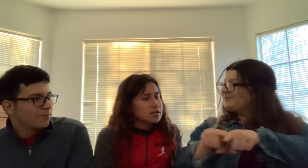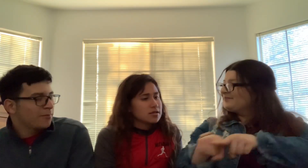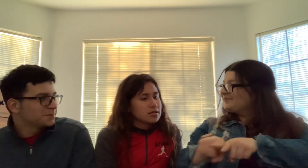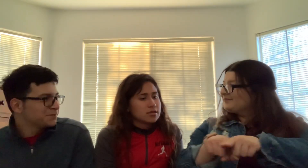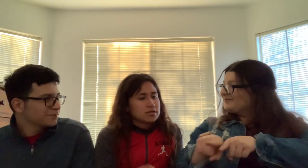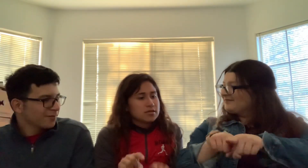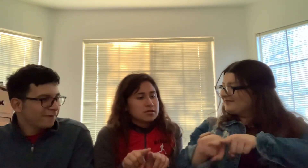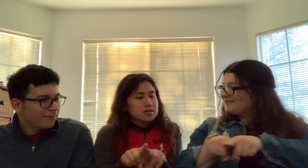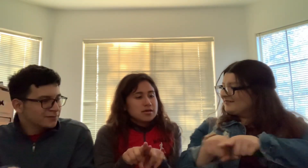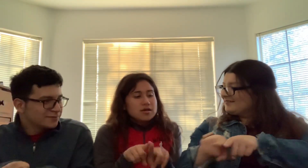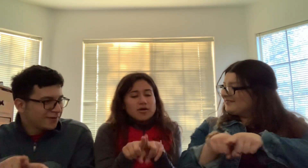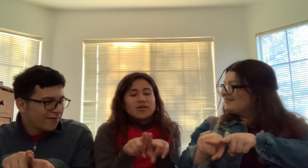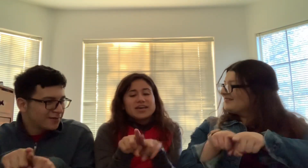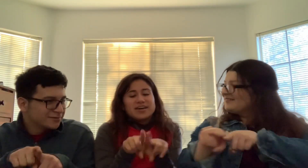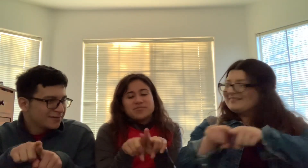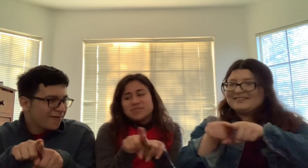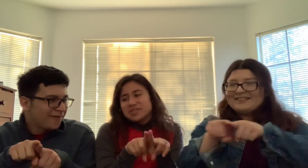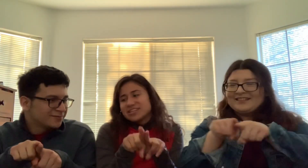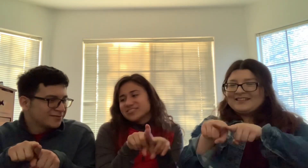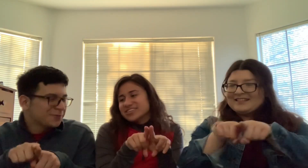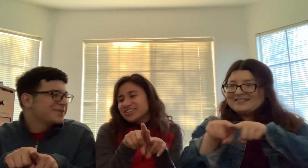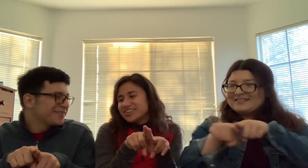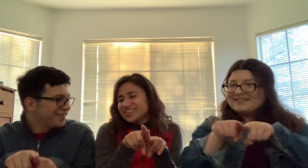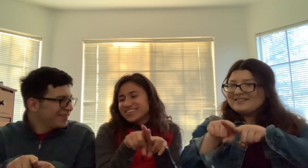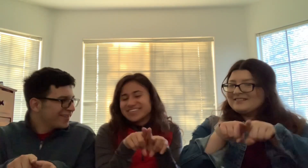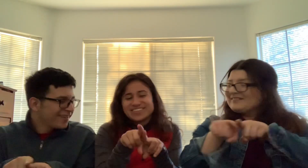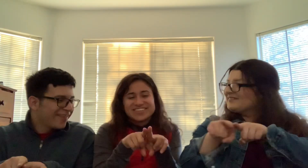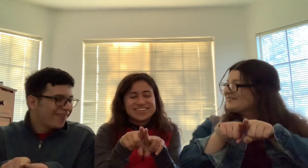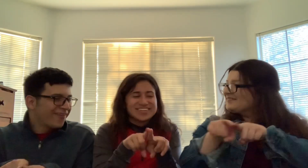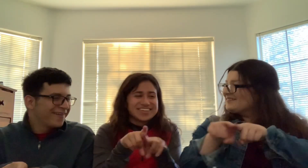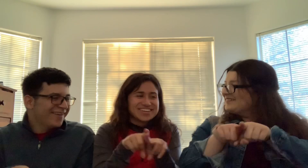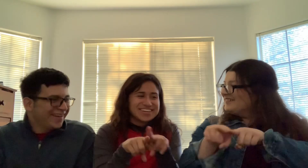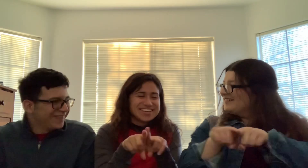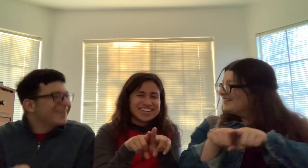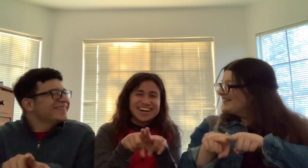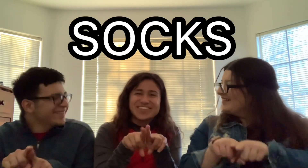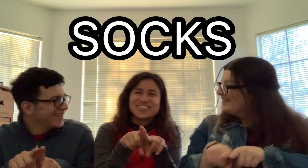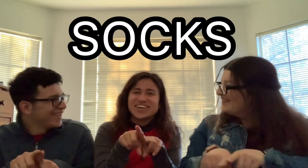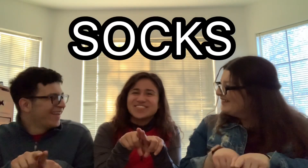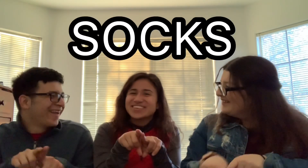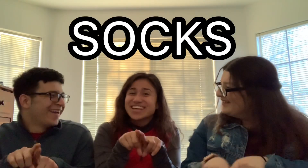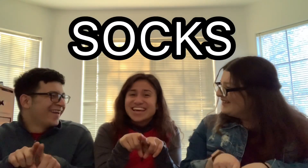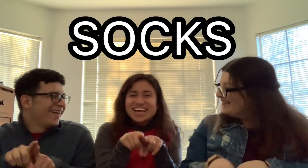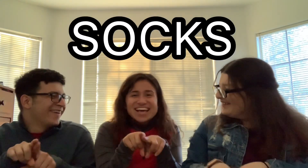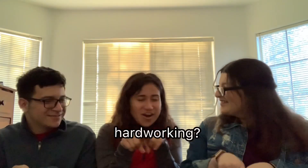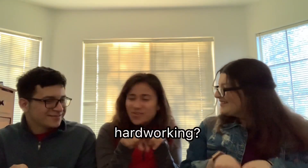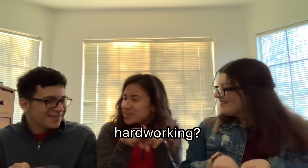job, Miha. Oh yeah, I remember this one. What is it? What is it? I remember.